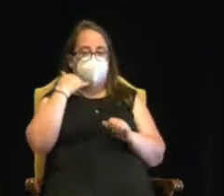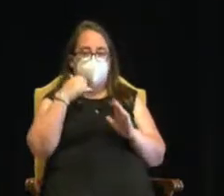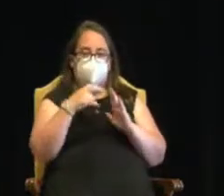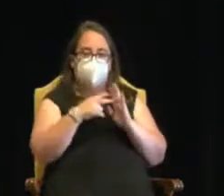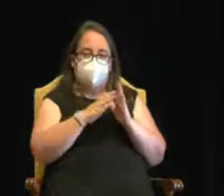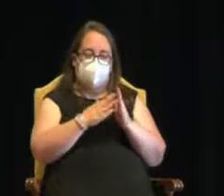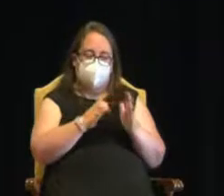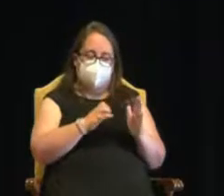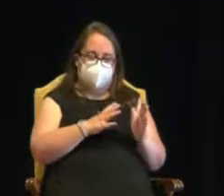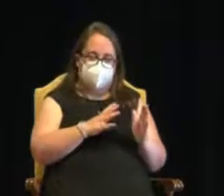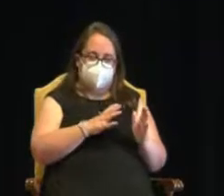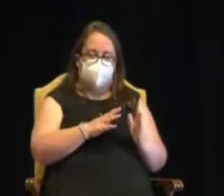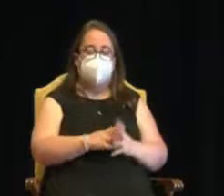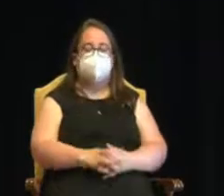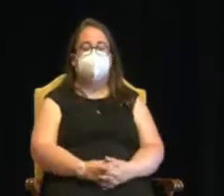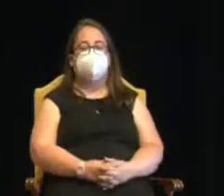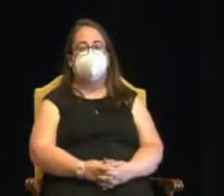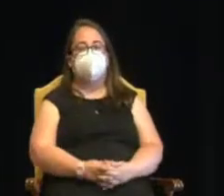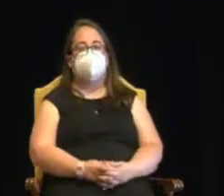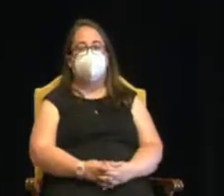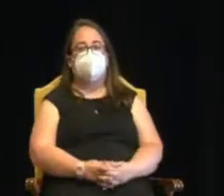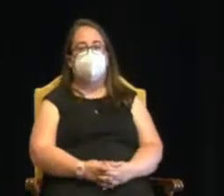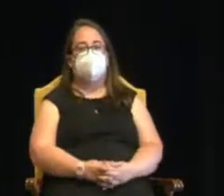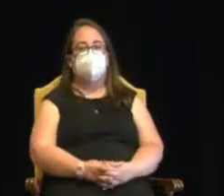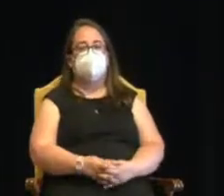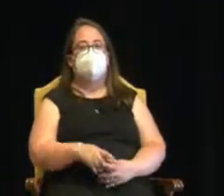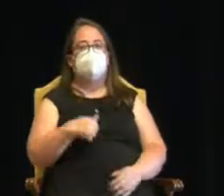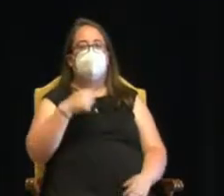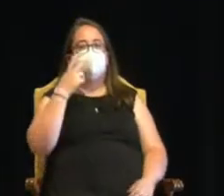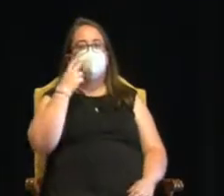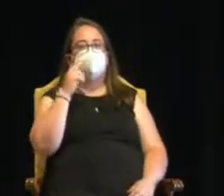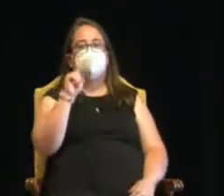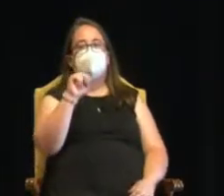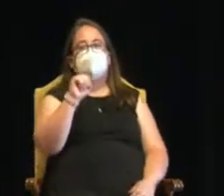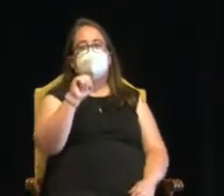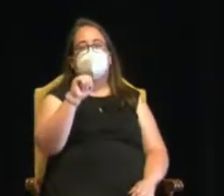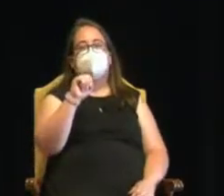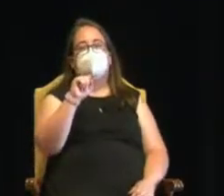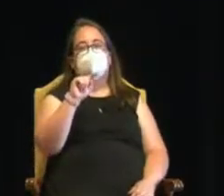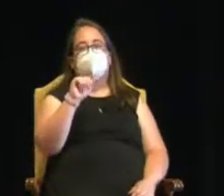which is fine, I guess I'm going to get to see Natalie Portman stabbed.